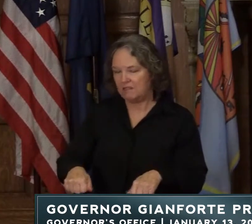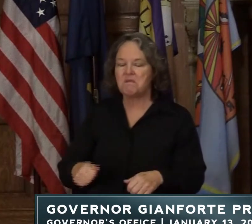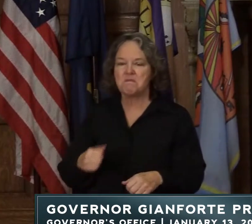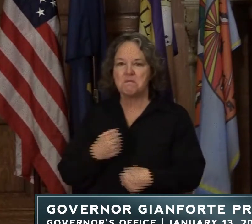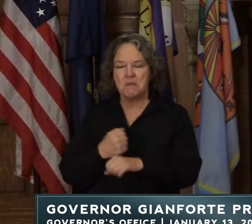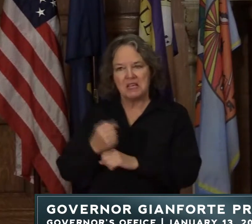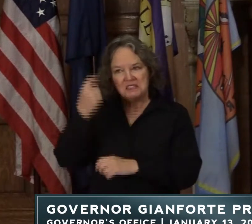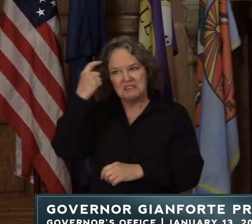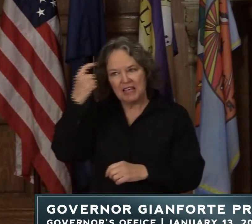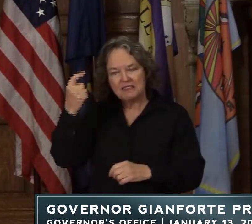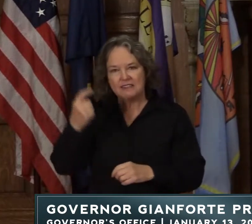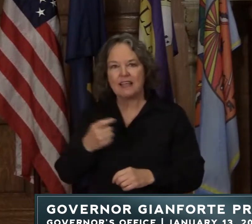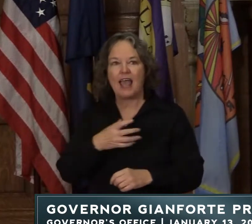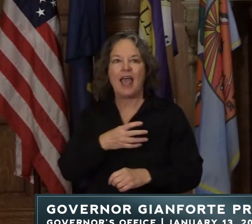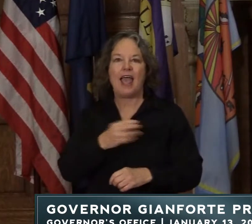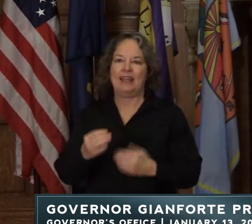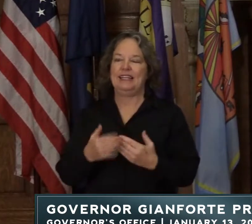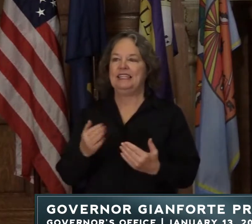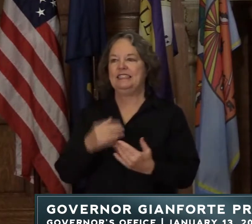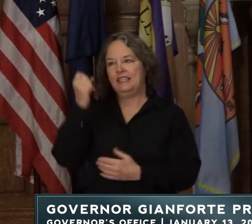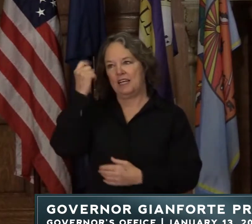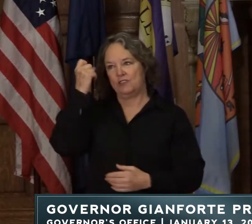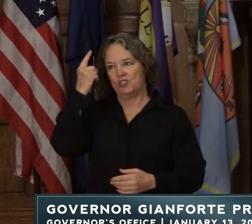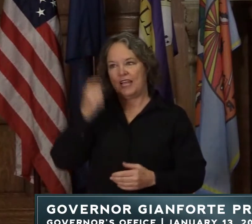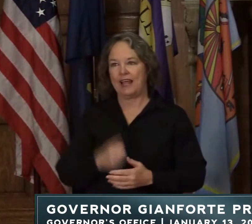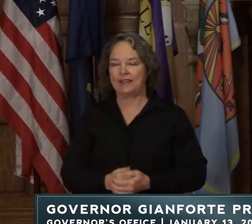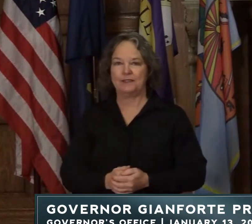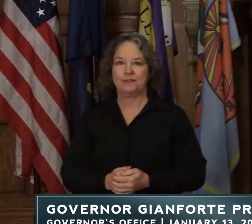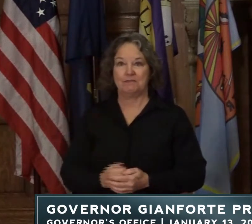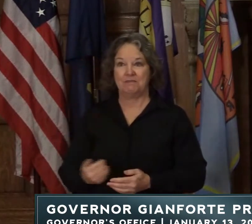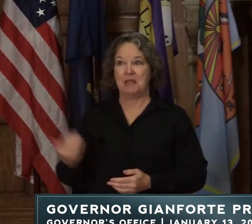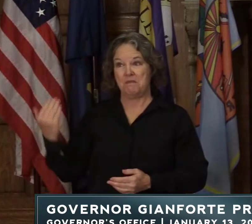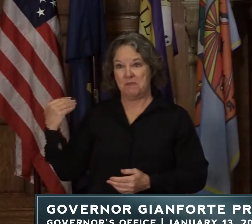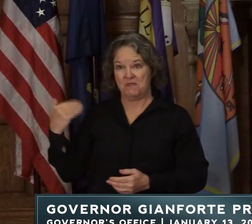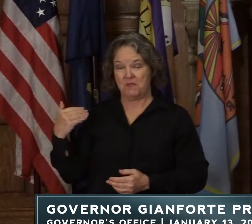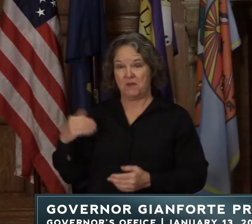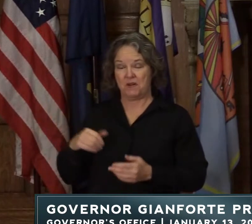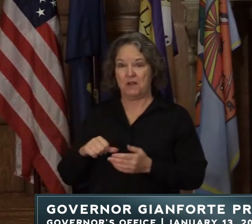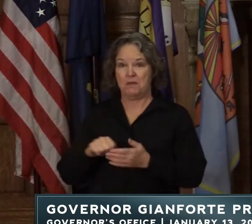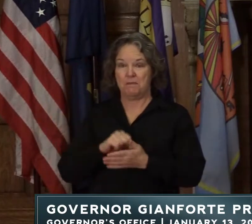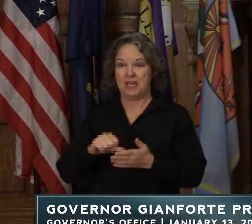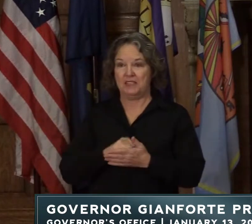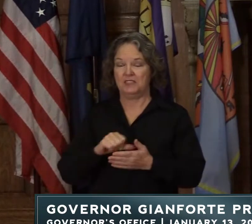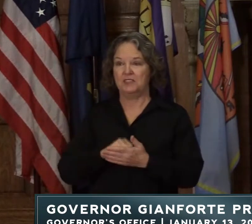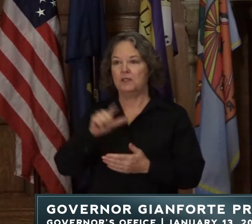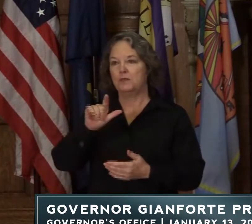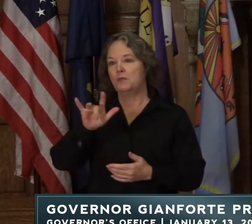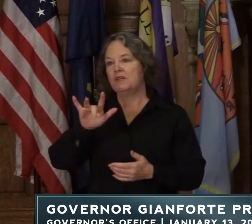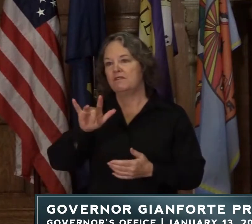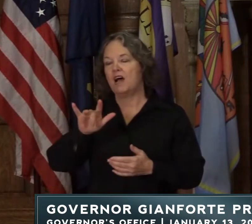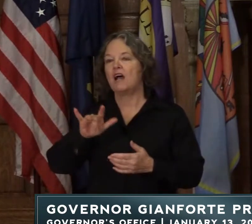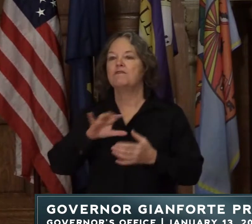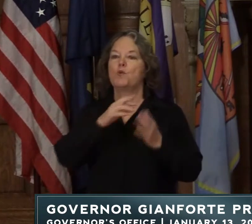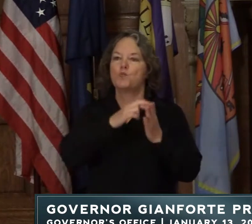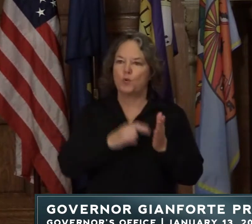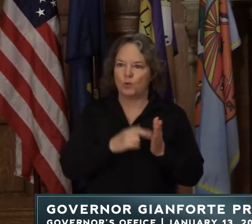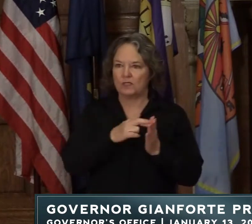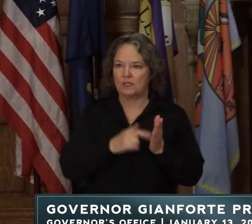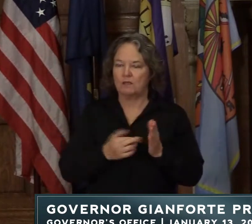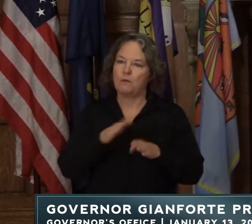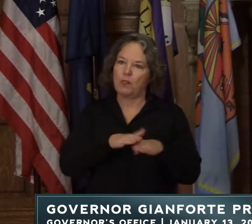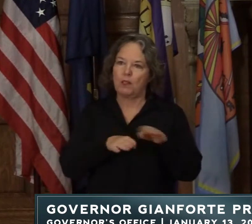common sense, and they're easy to understand. Gone are the 25 pages of